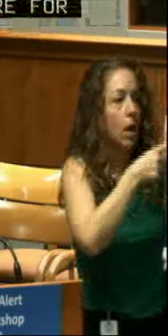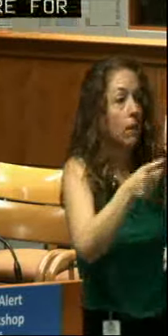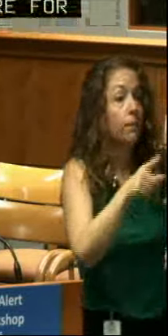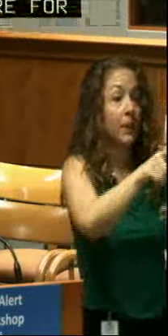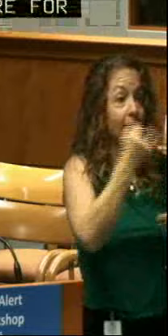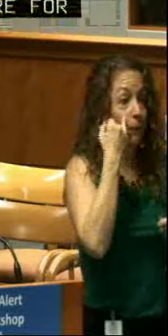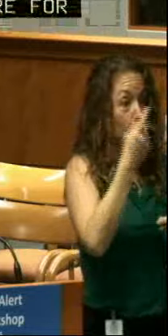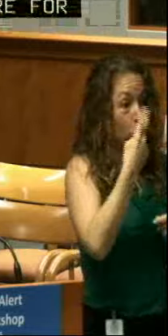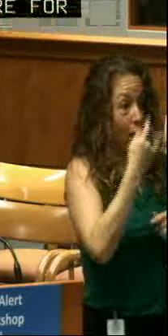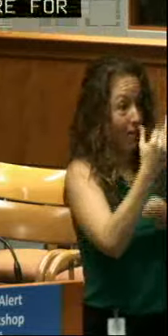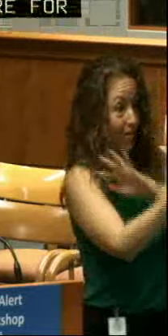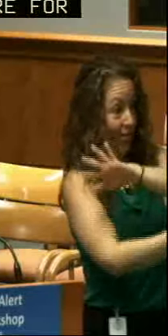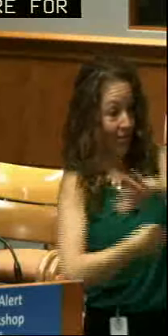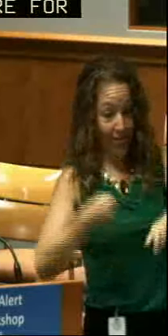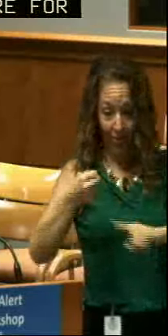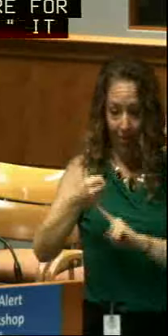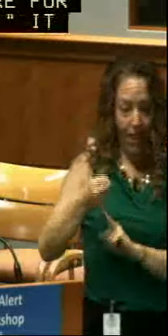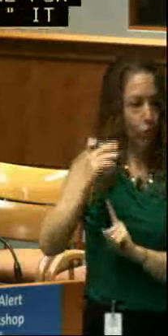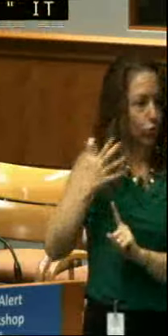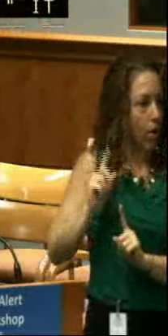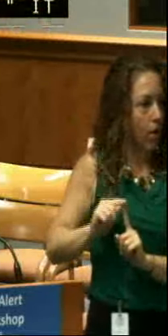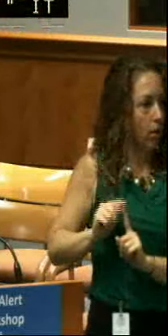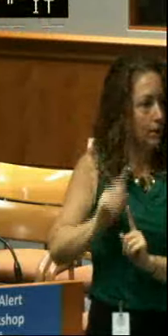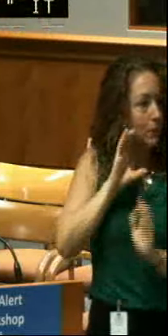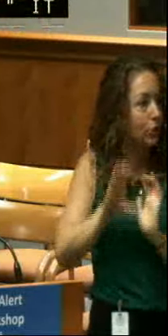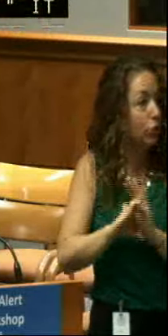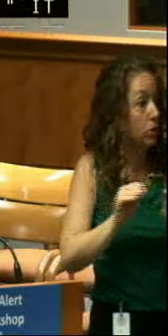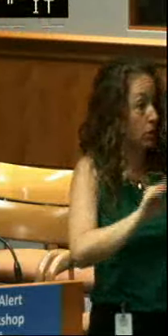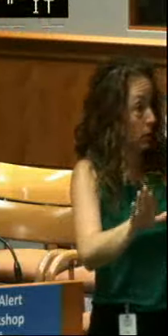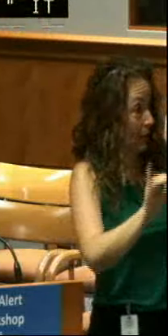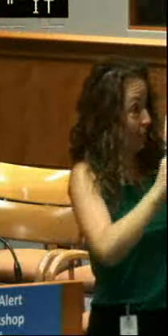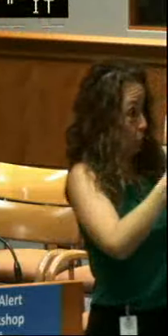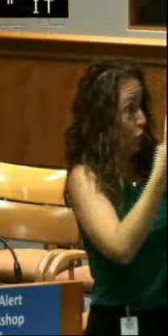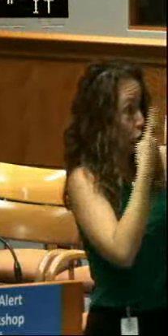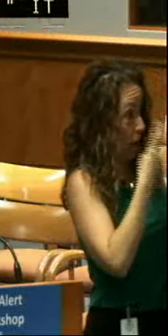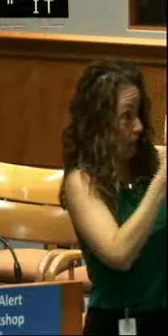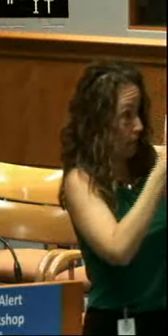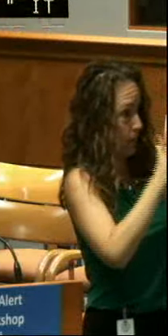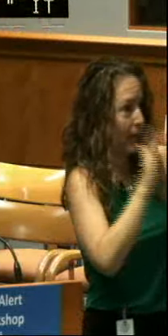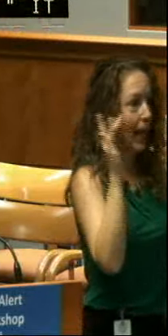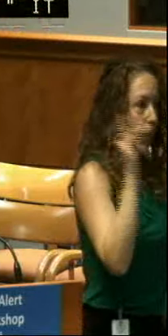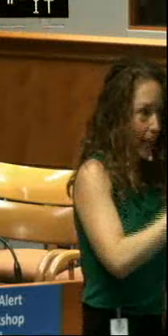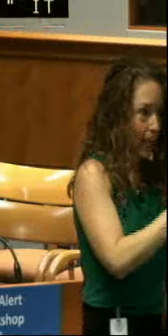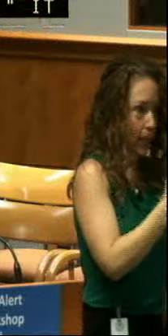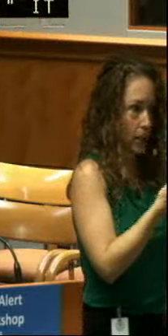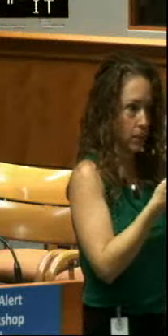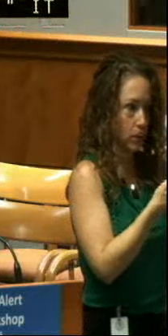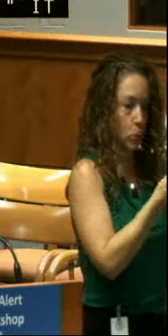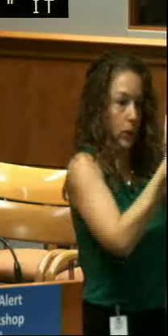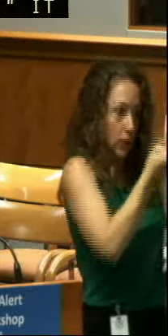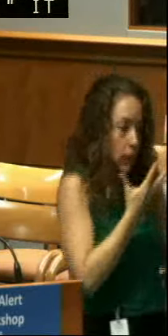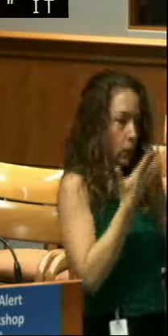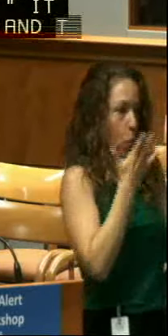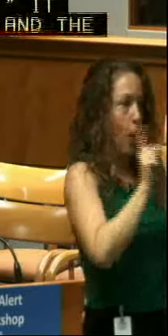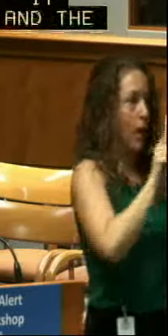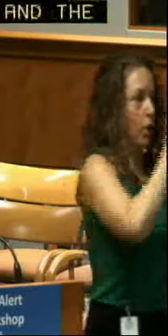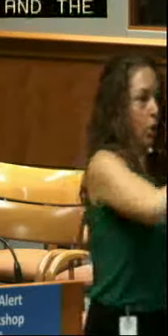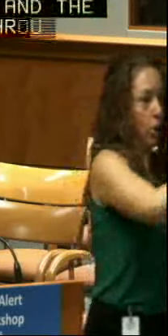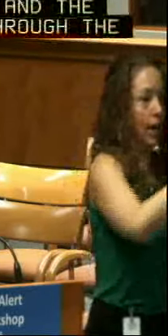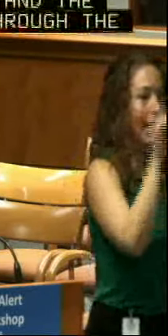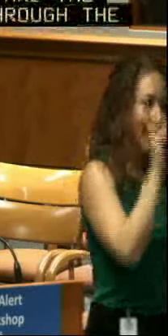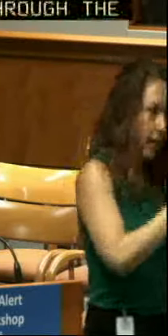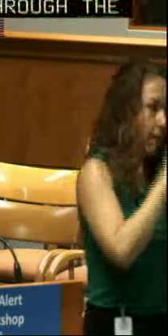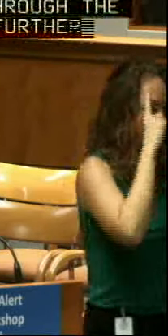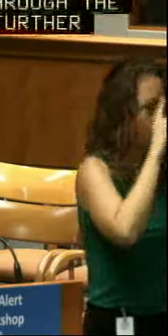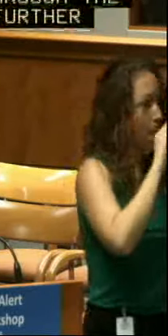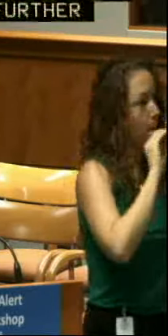child in the picture you just got through the alert, click here for further instructions. That kind of ability to